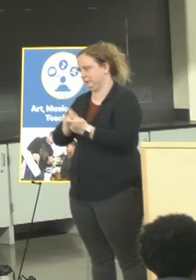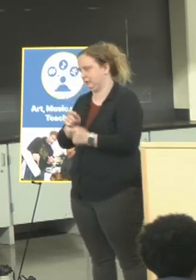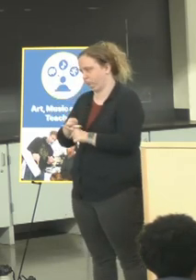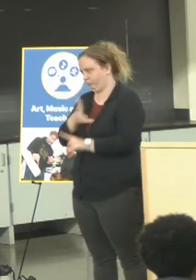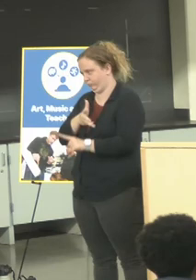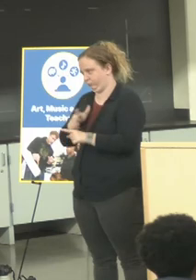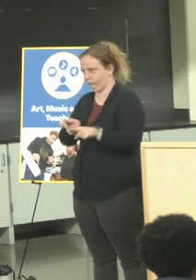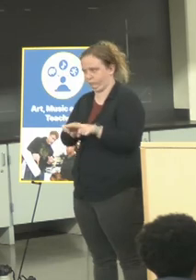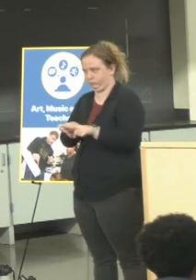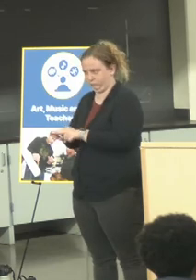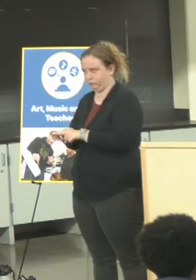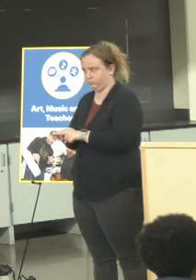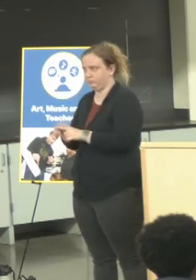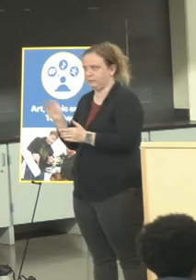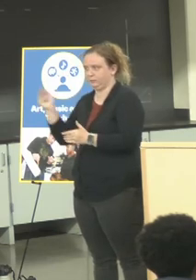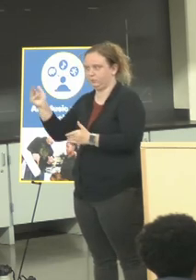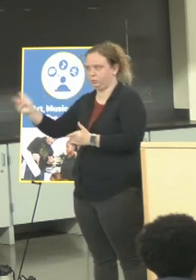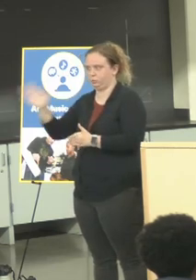needed.